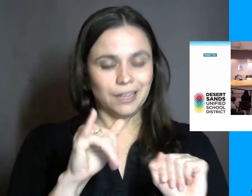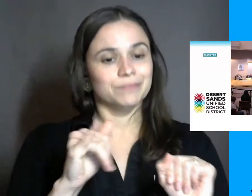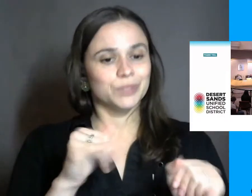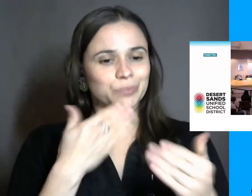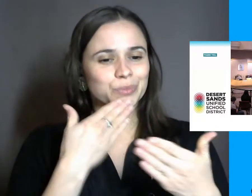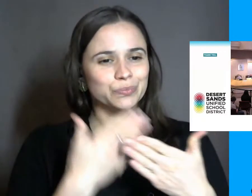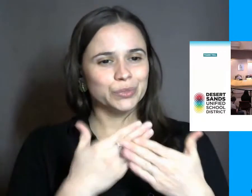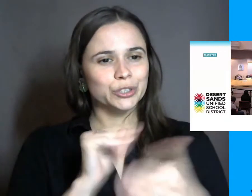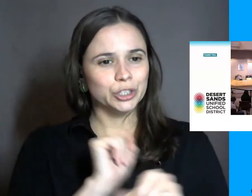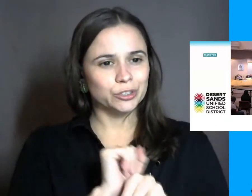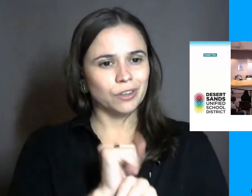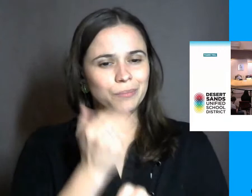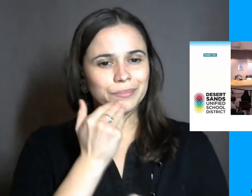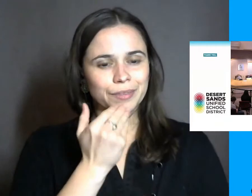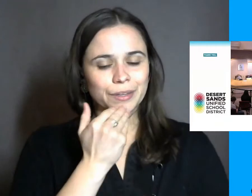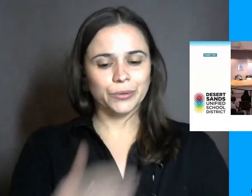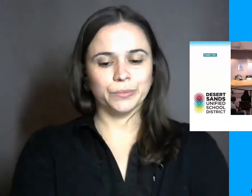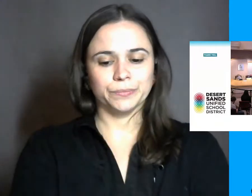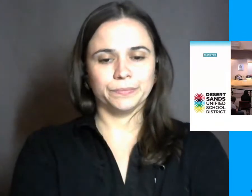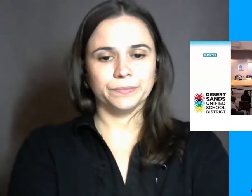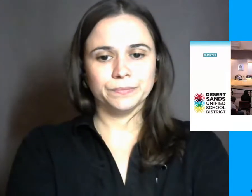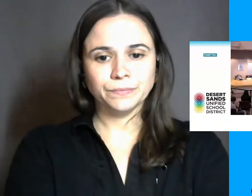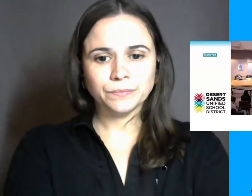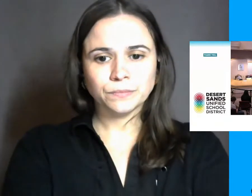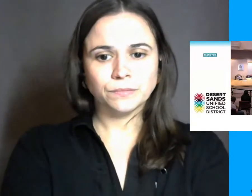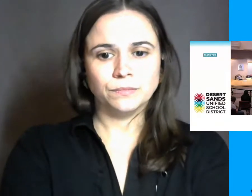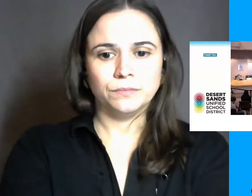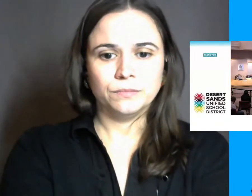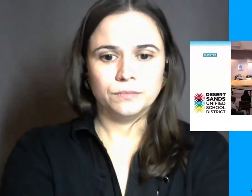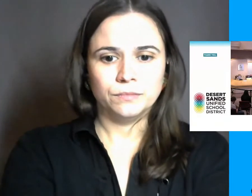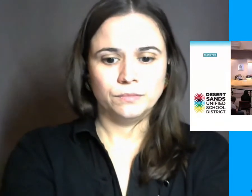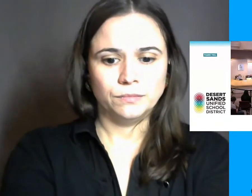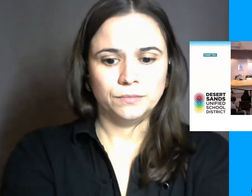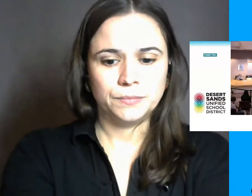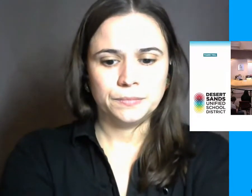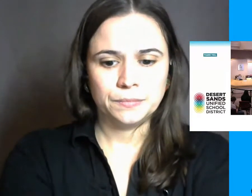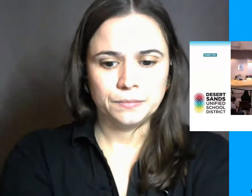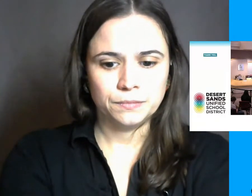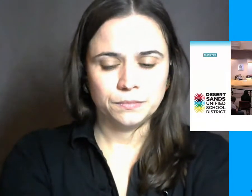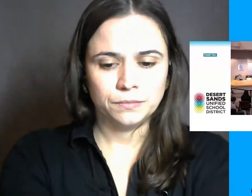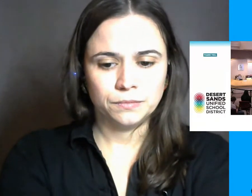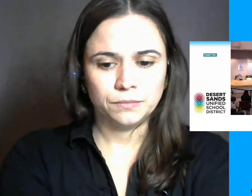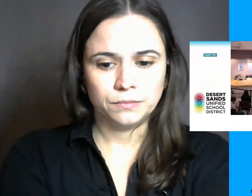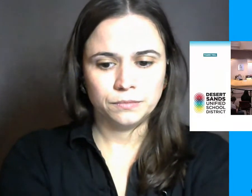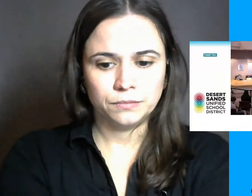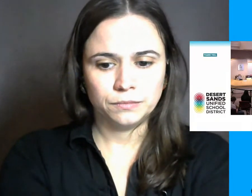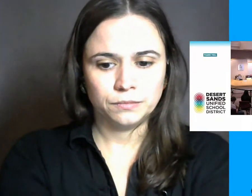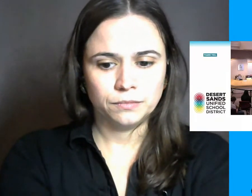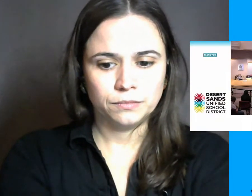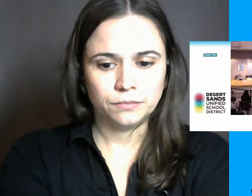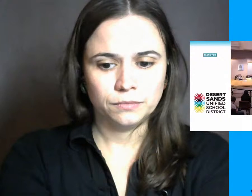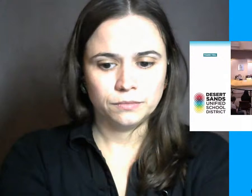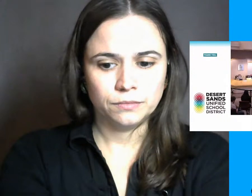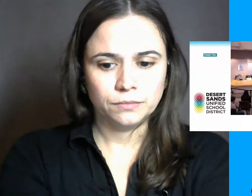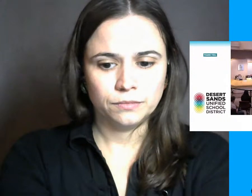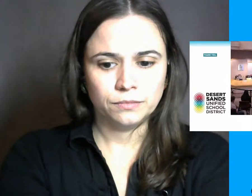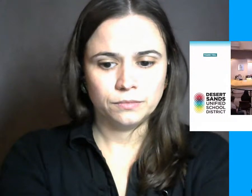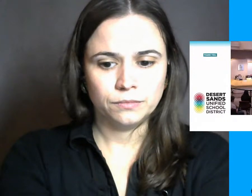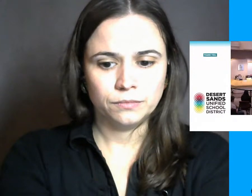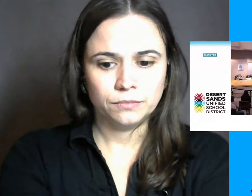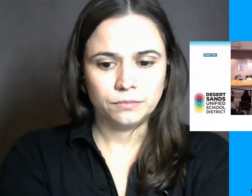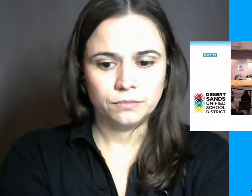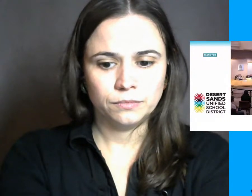Great report. I appreciate it, and I'd like to see all the renderings of what it's going to look like. I'm excited to drive by, and